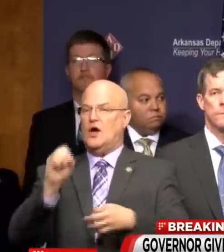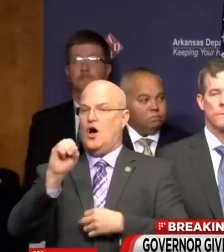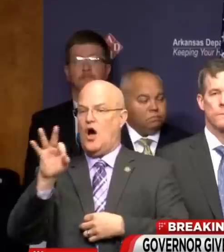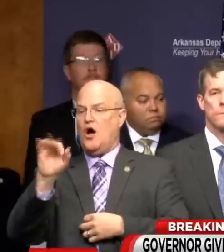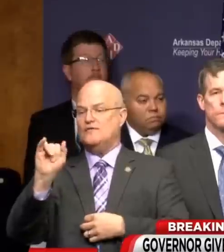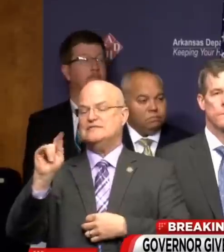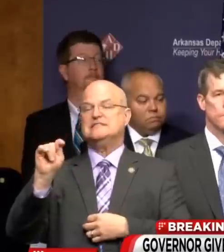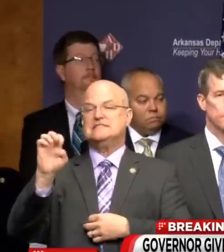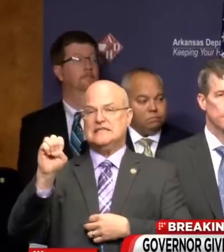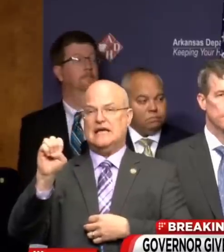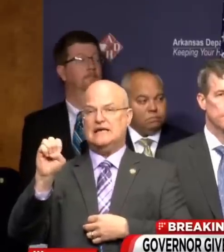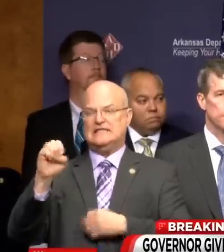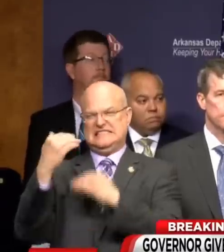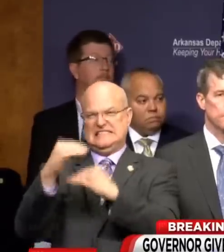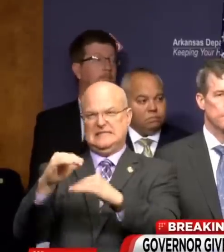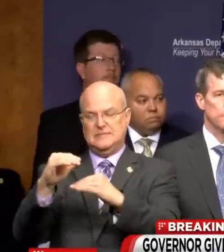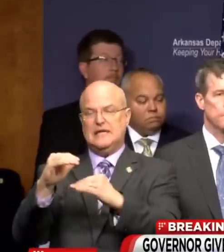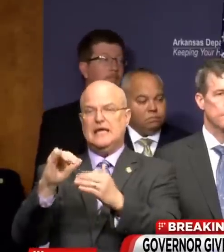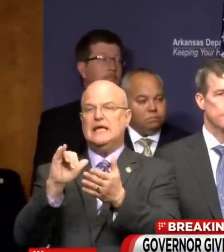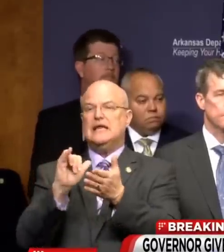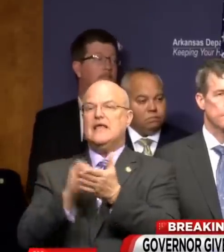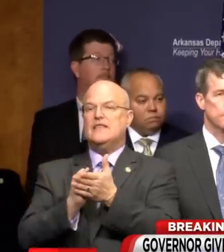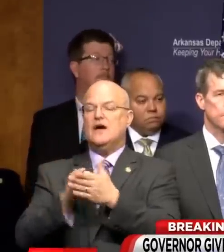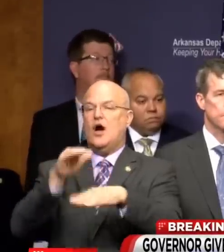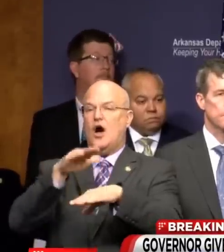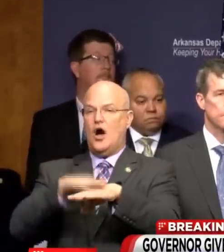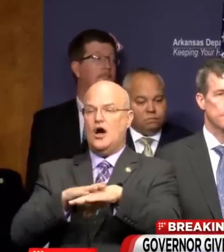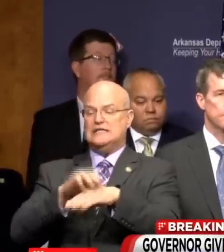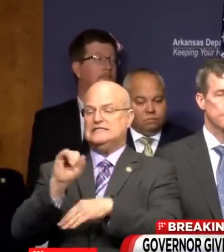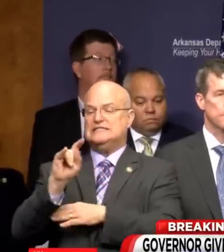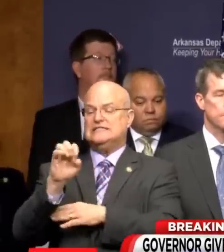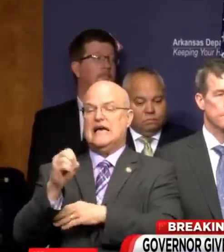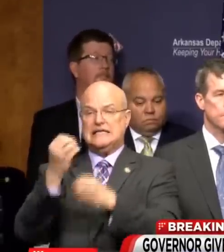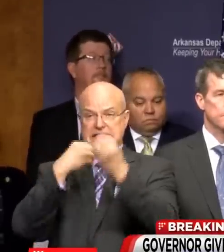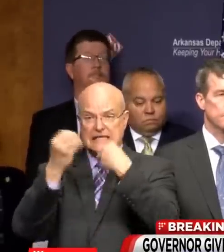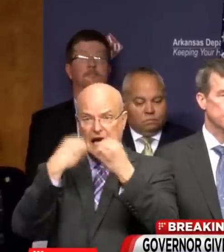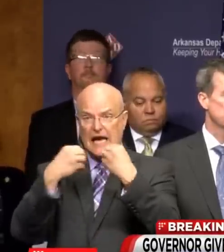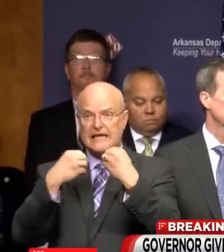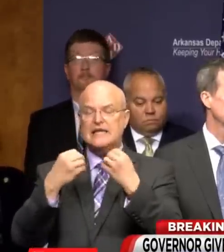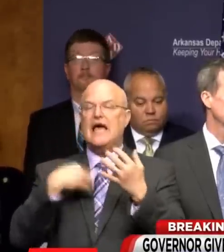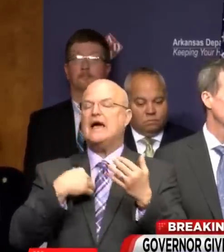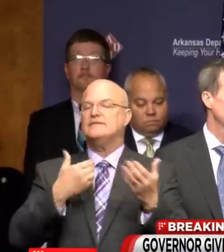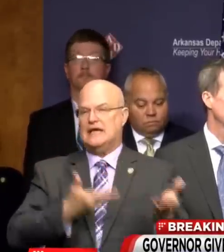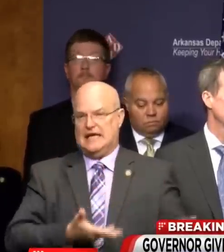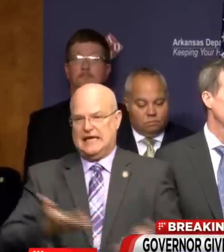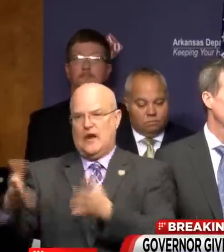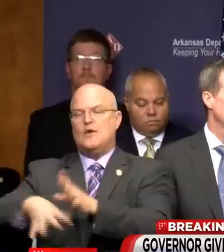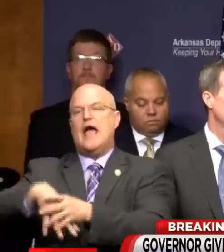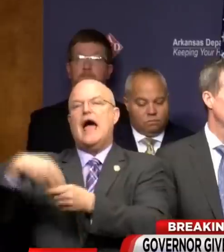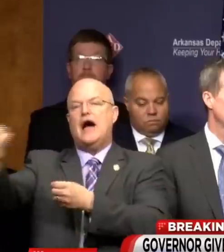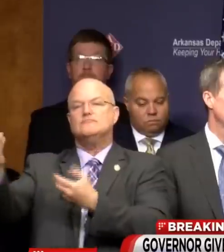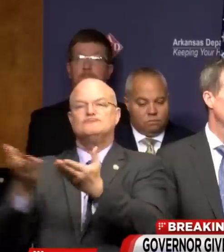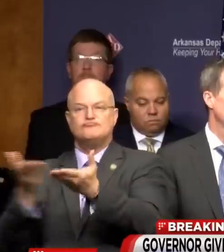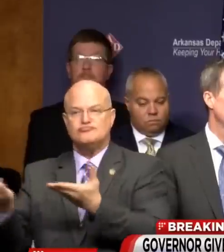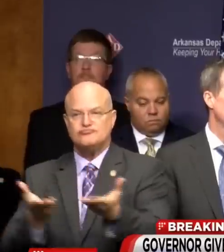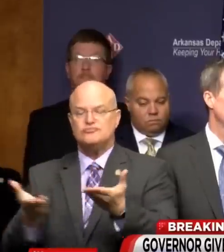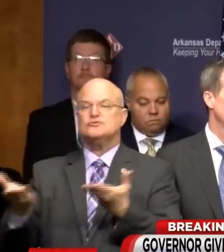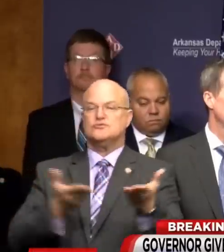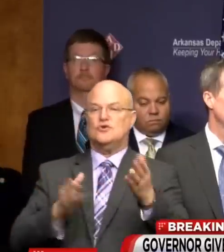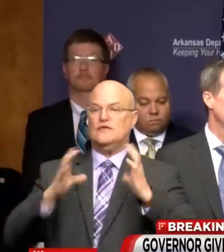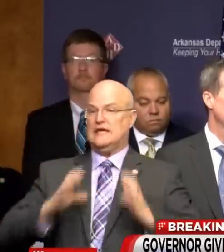off-site. They've eliminated on-site dining, moved to carry out and other means to serve their